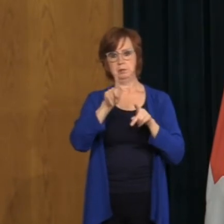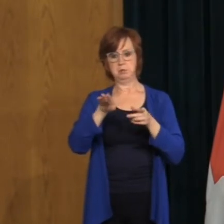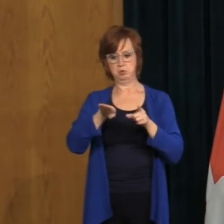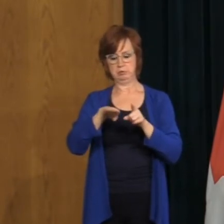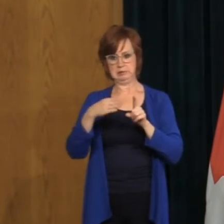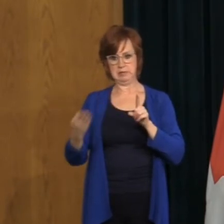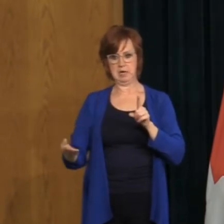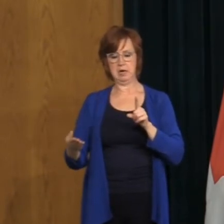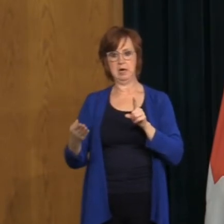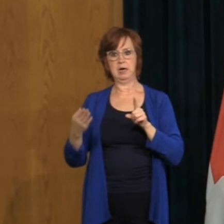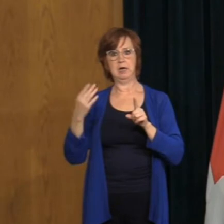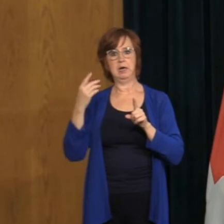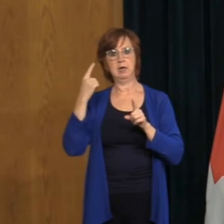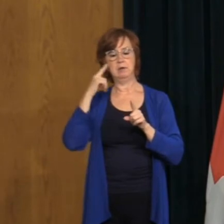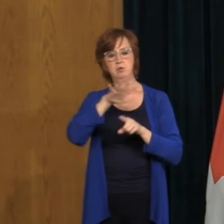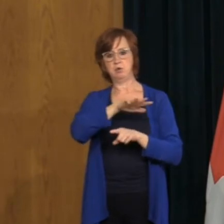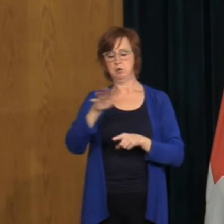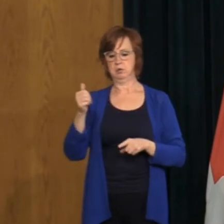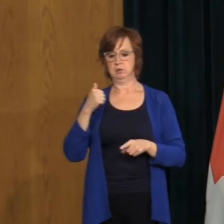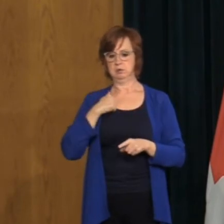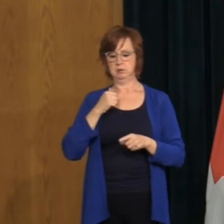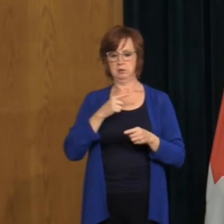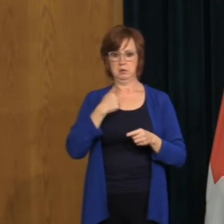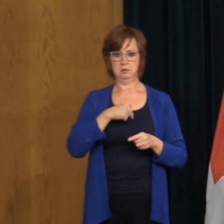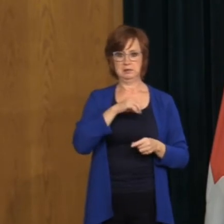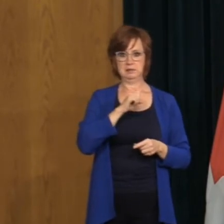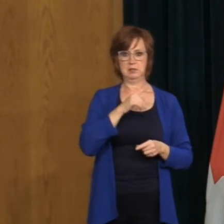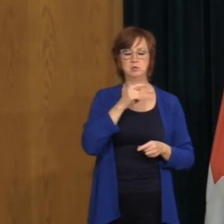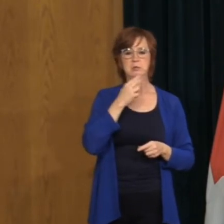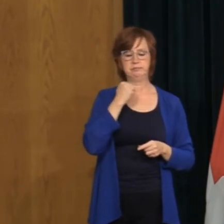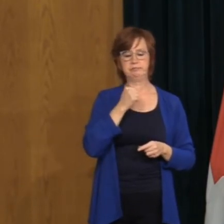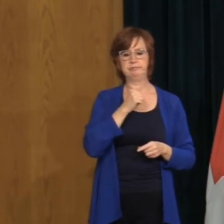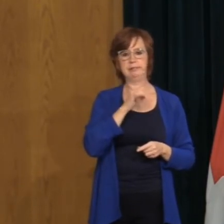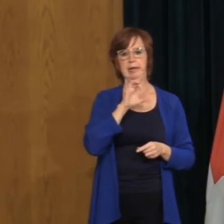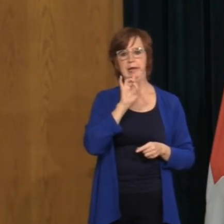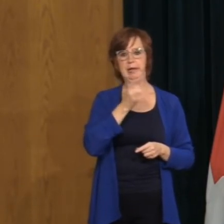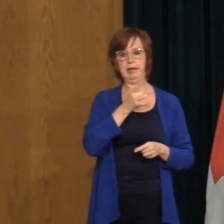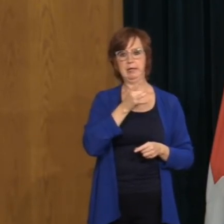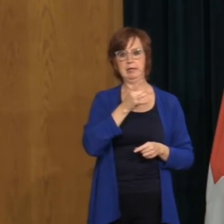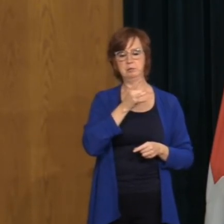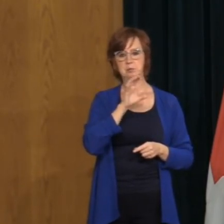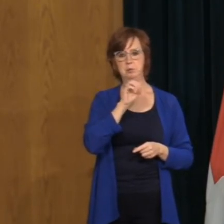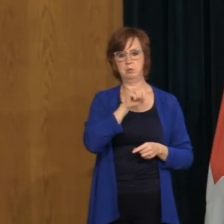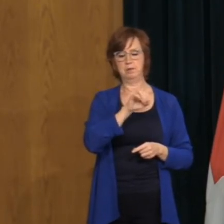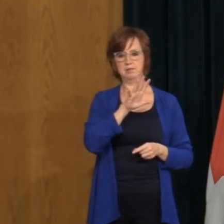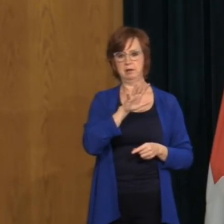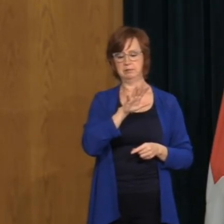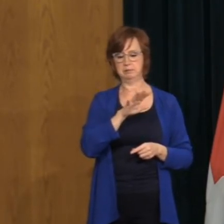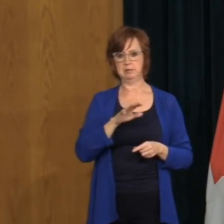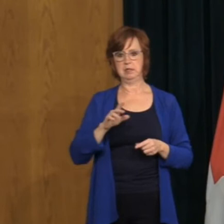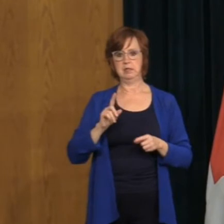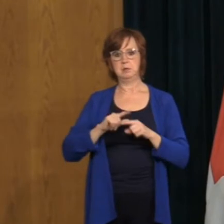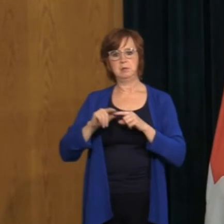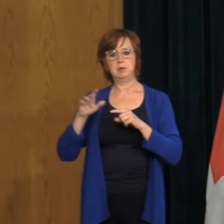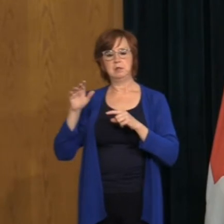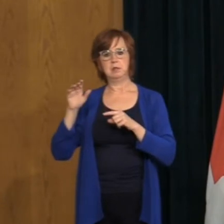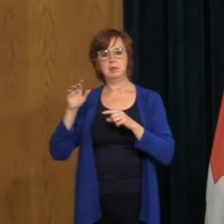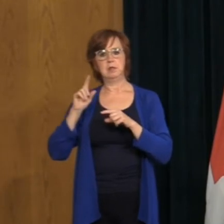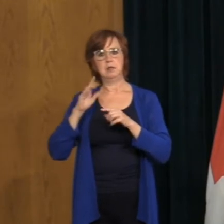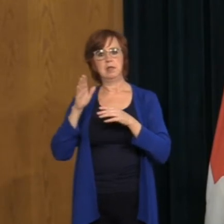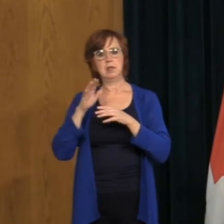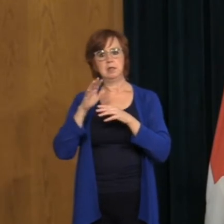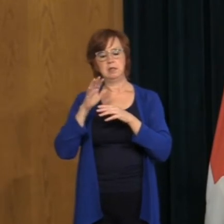Saskatchewan, we're at 8.5. In the U.S., is about 310 fatalities per million people, and the world average is about